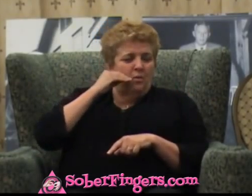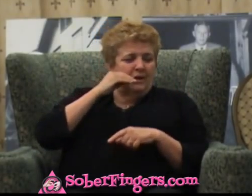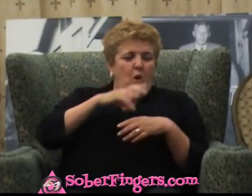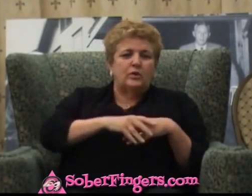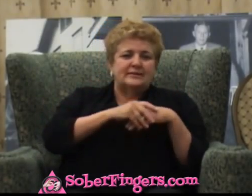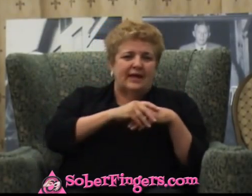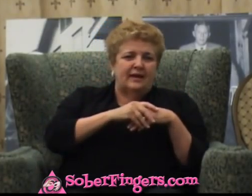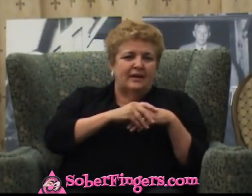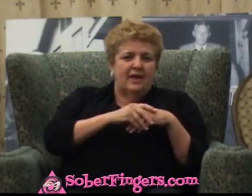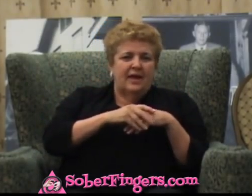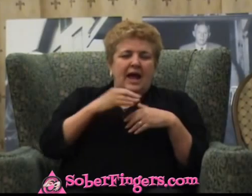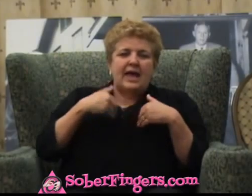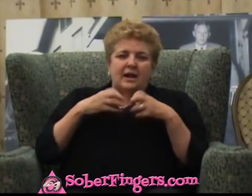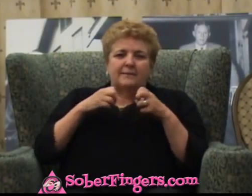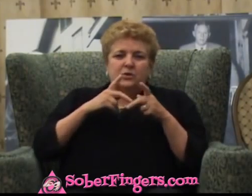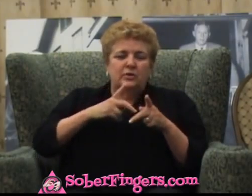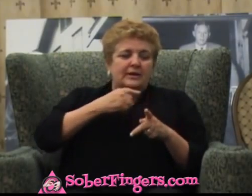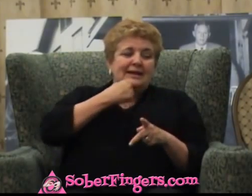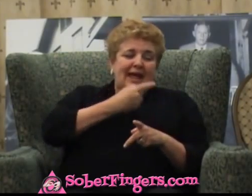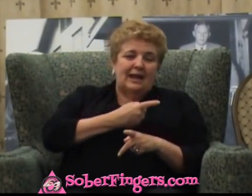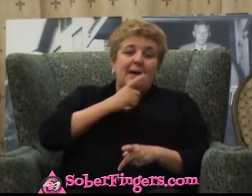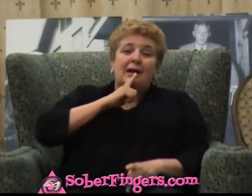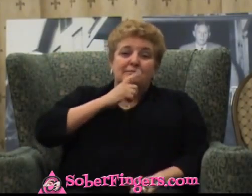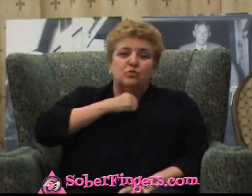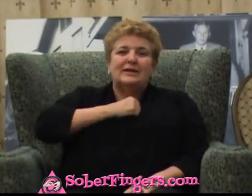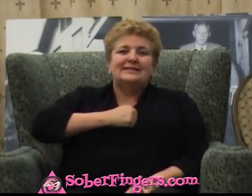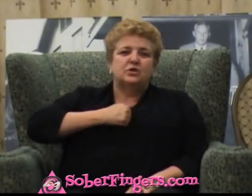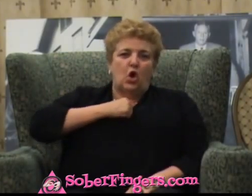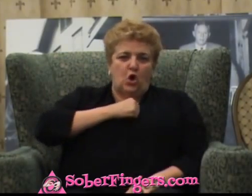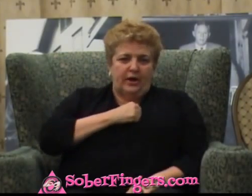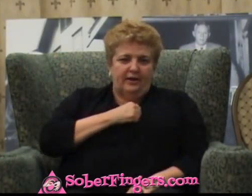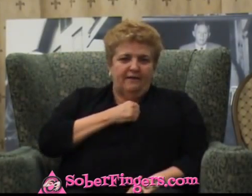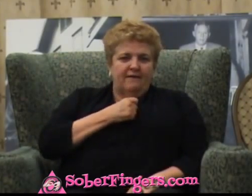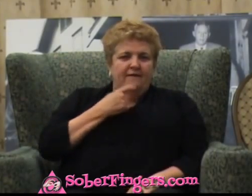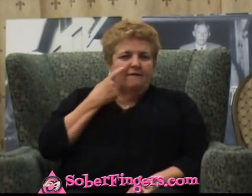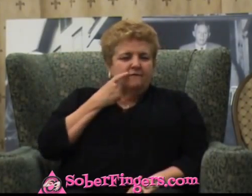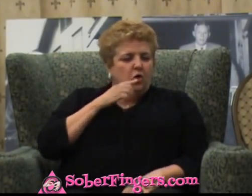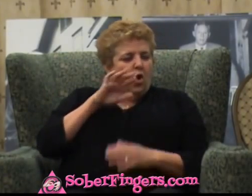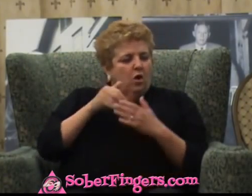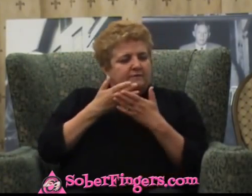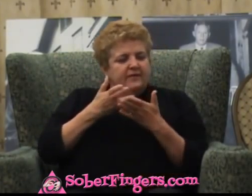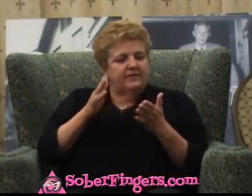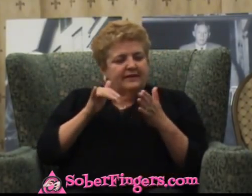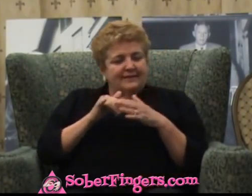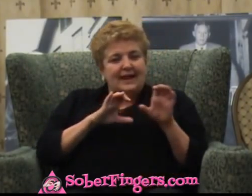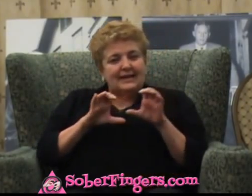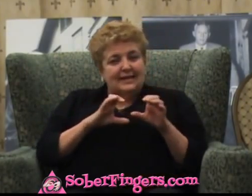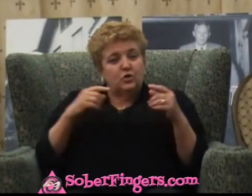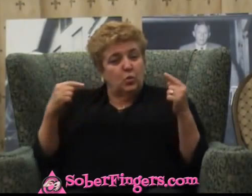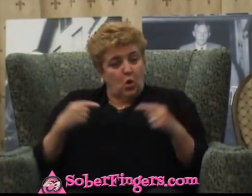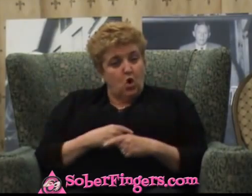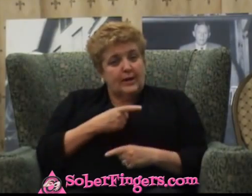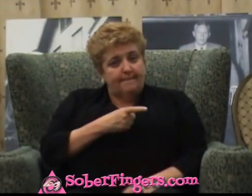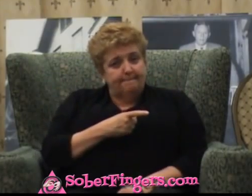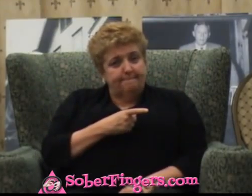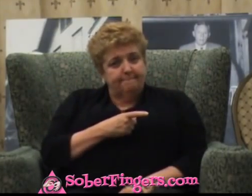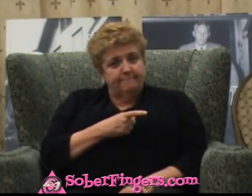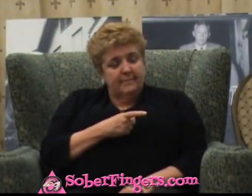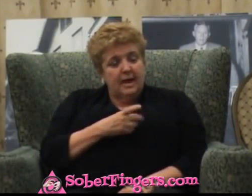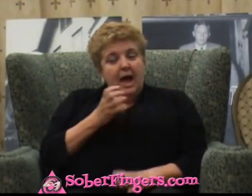am sorry for the things that I did to hurt you. And I was sober and I did it. And I'm grateful that I